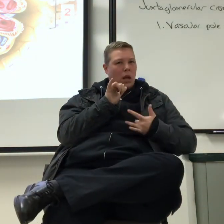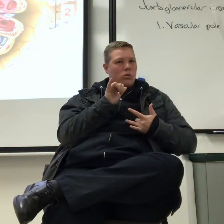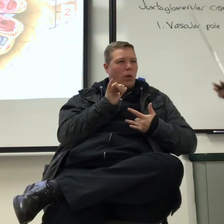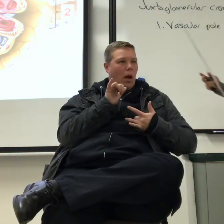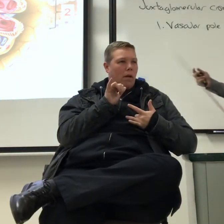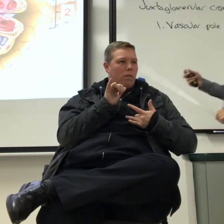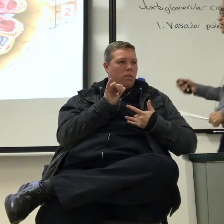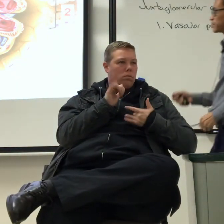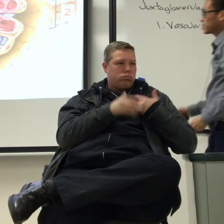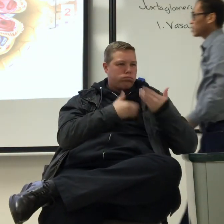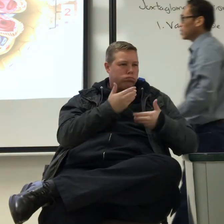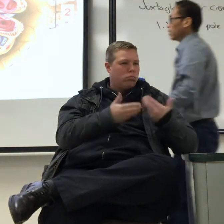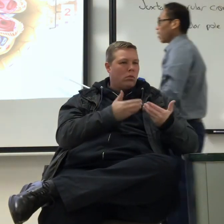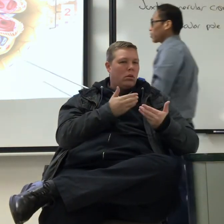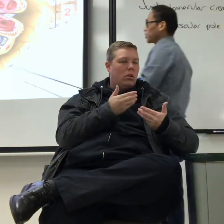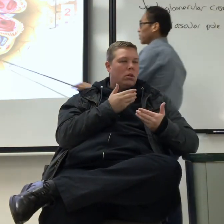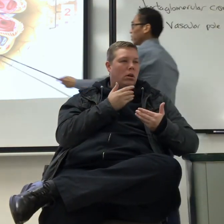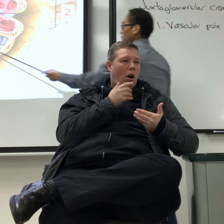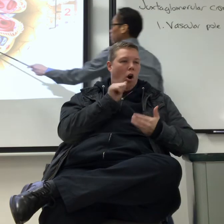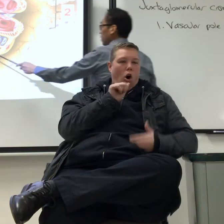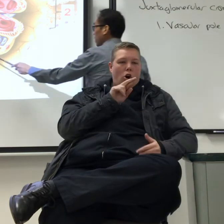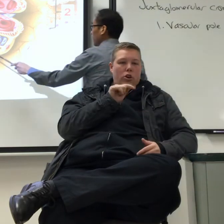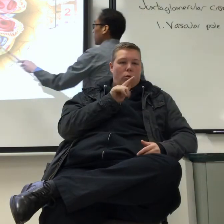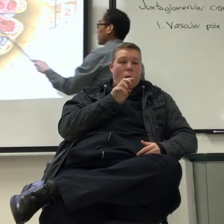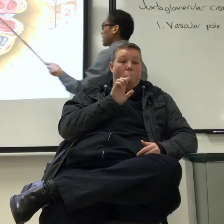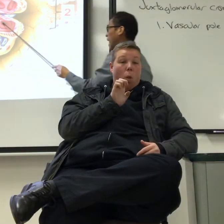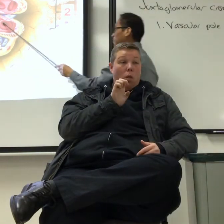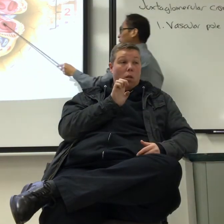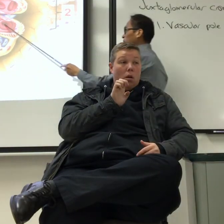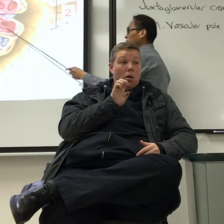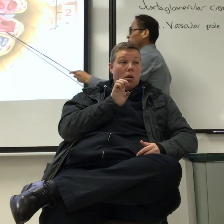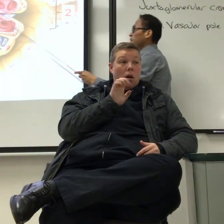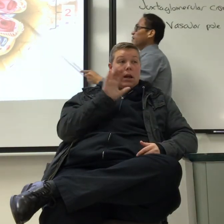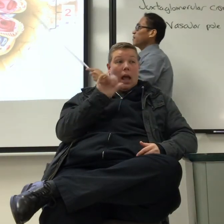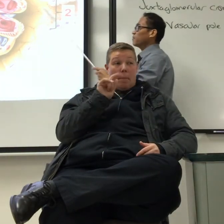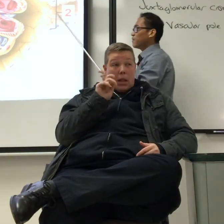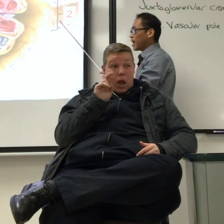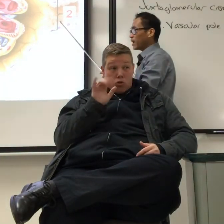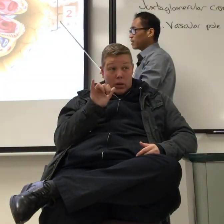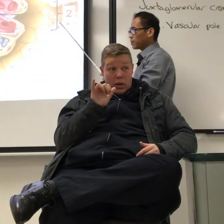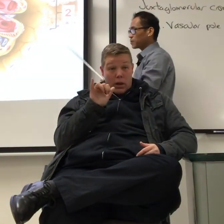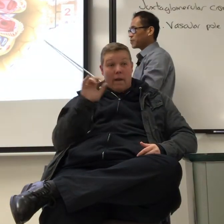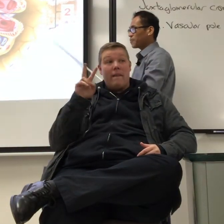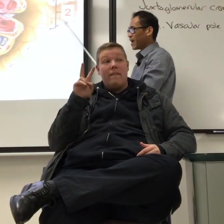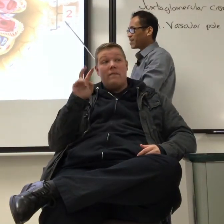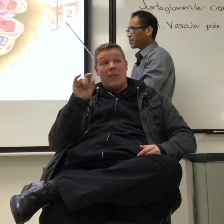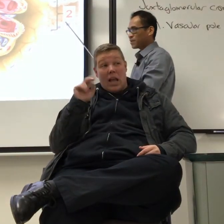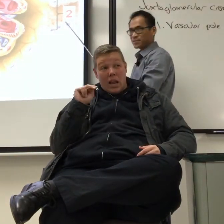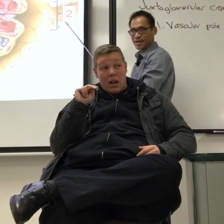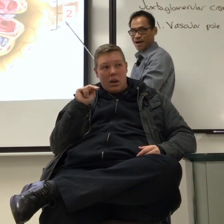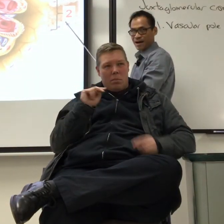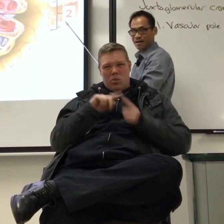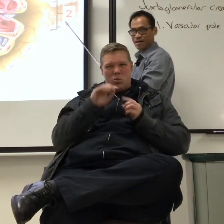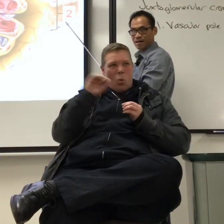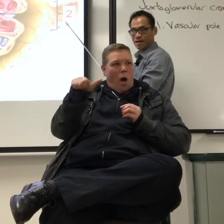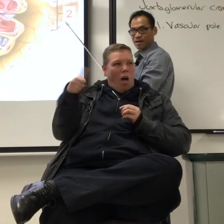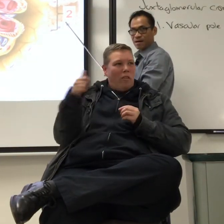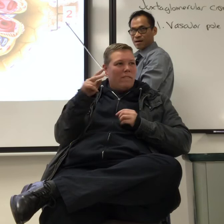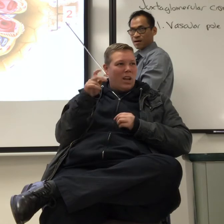normal procedure is arterial, capillary, vein. But there's no vein on the other side.